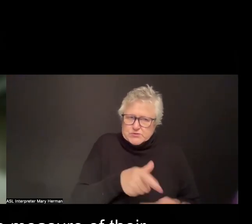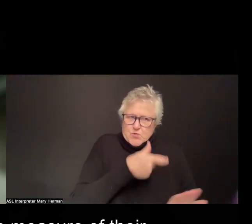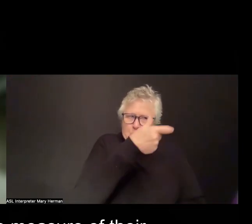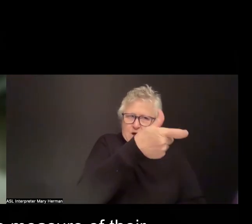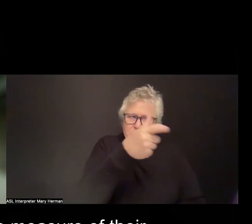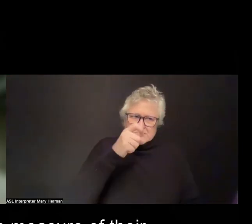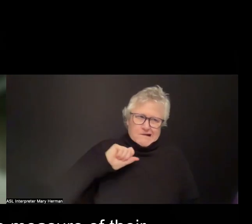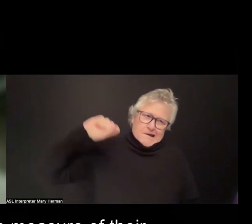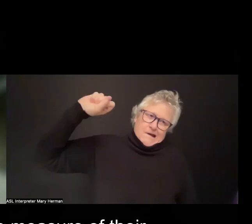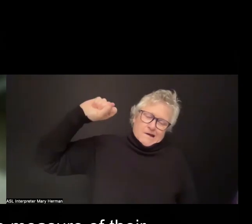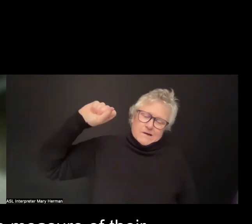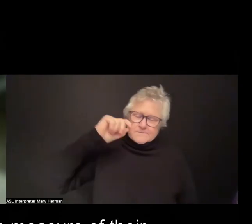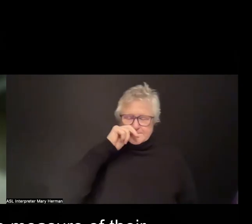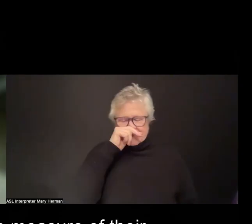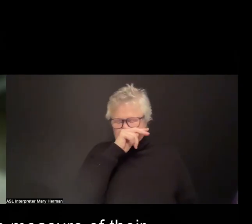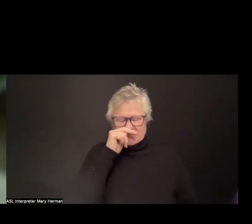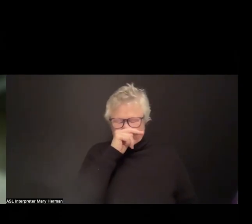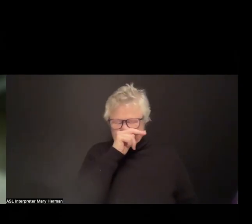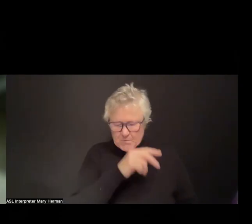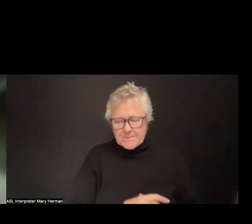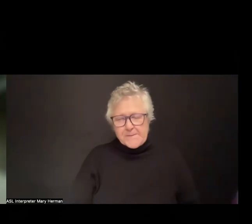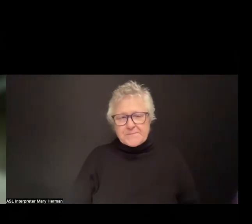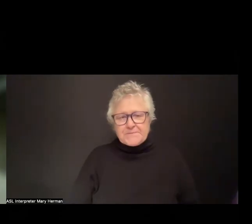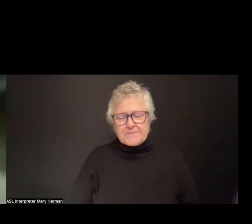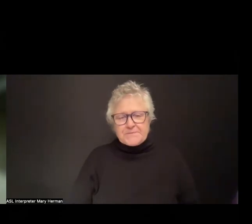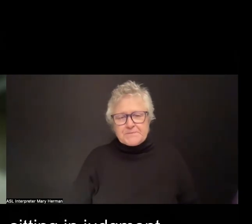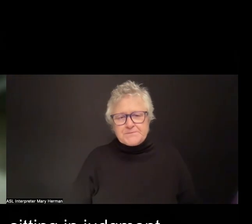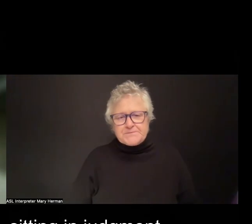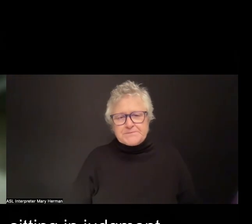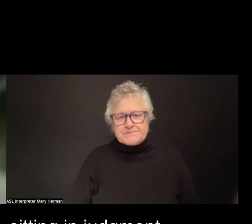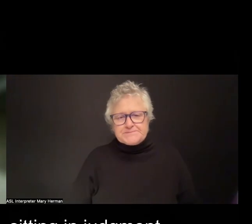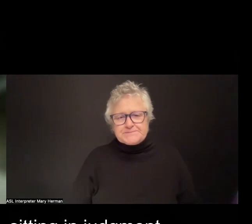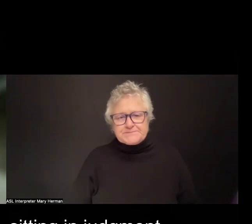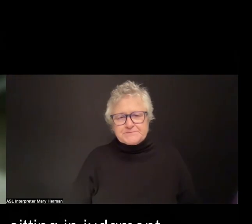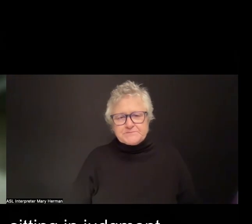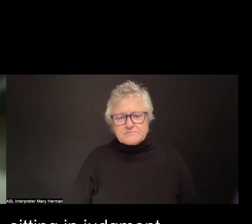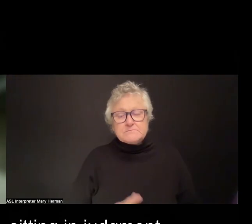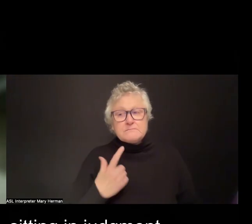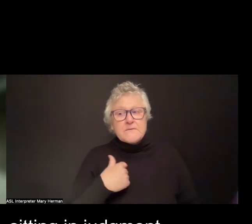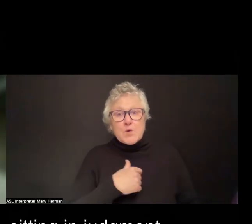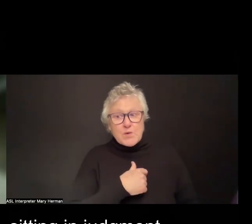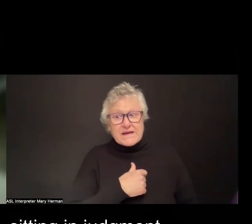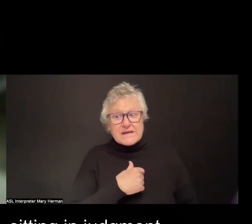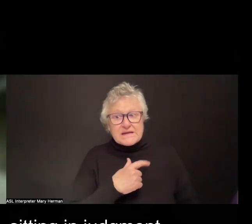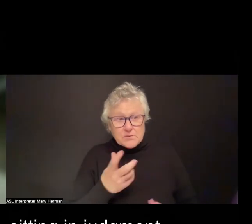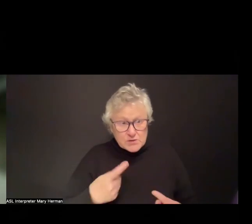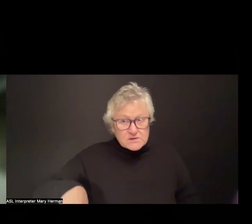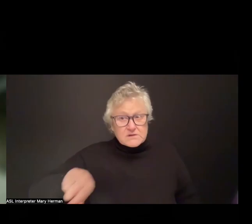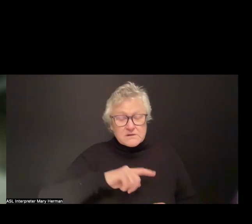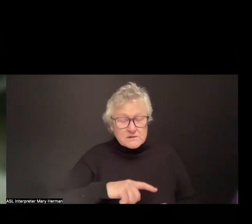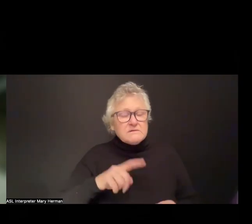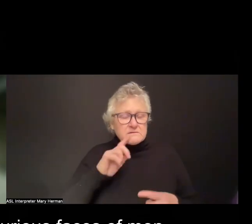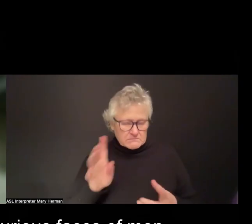his text and took the measure of their souls. We were the mob, sitting in judgment upon these hard-used